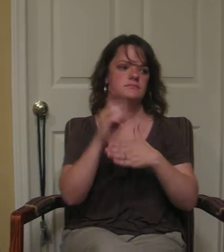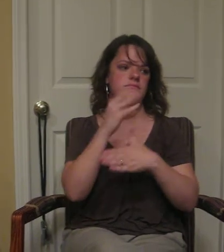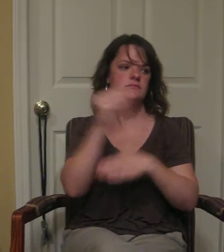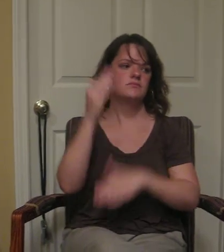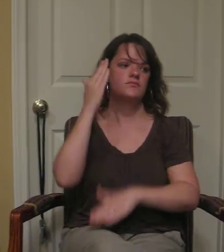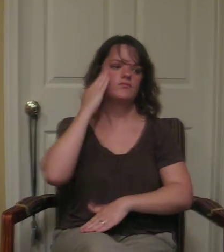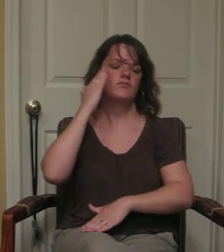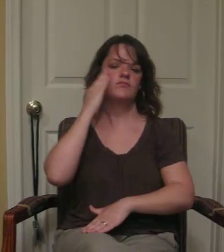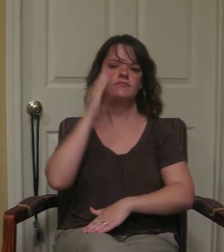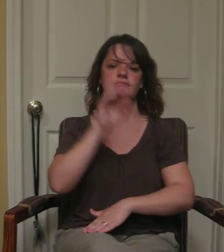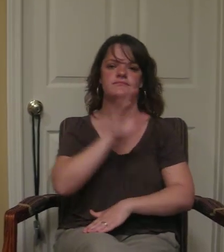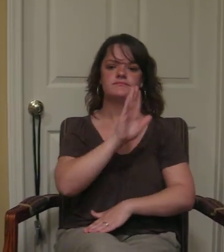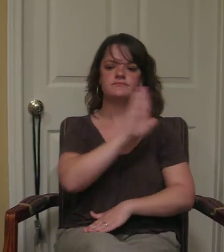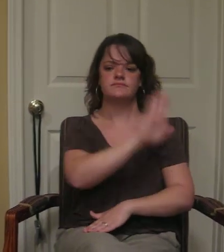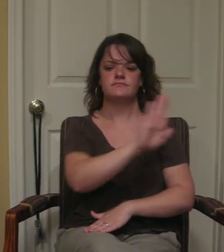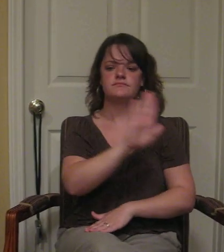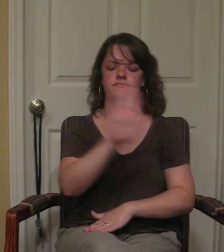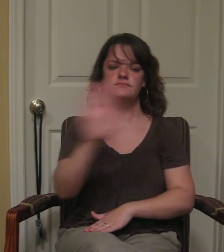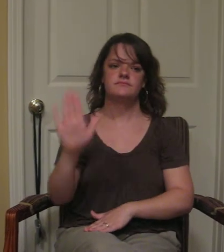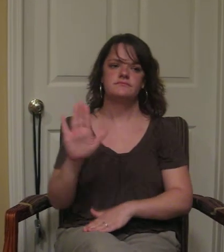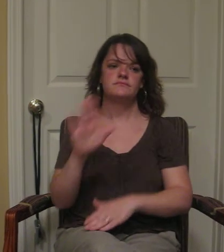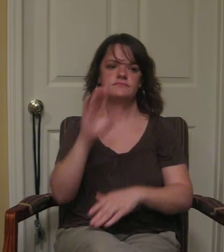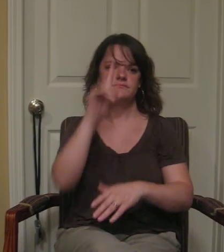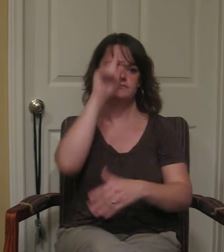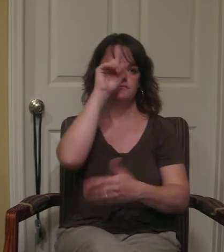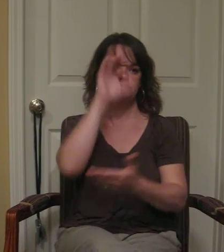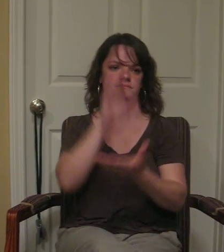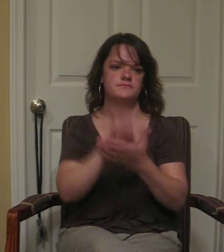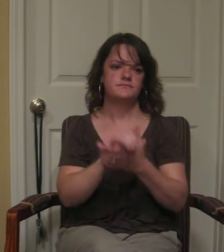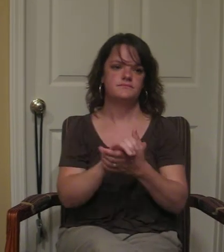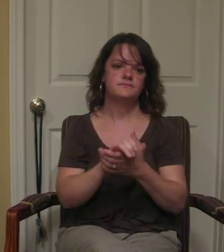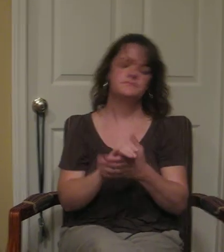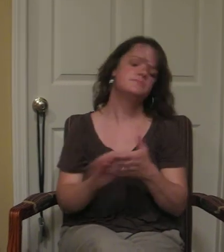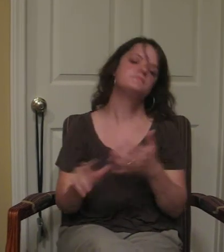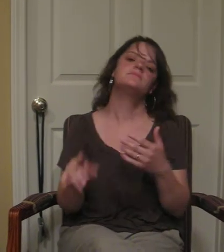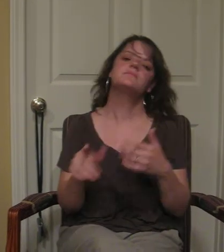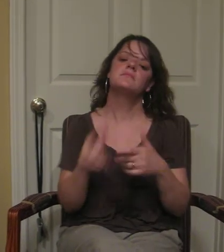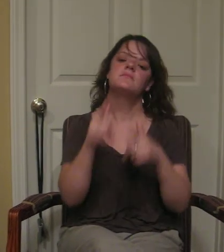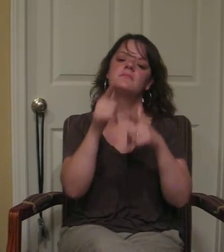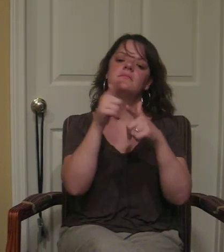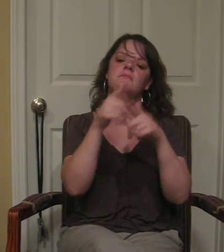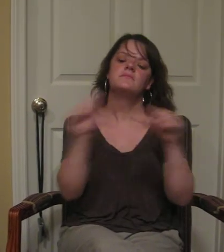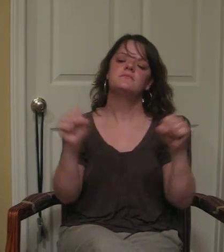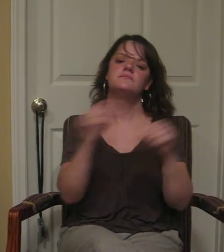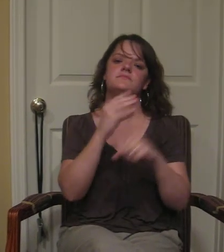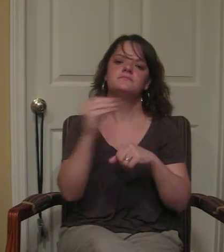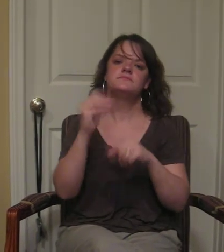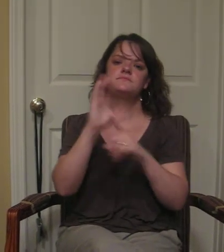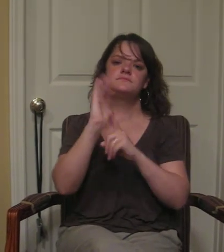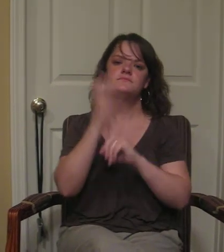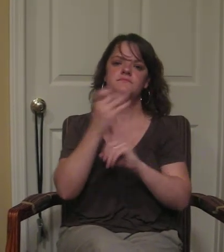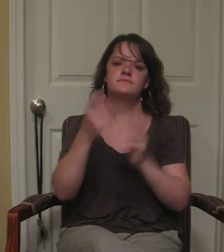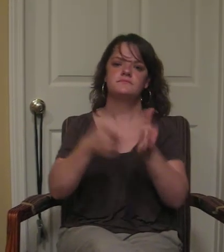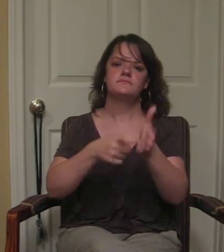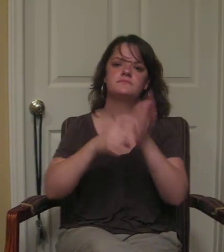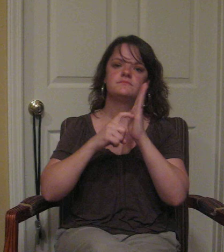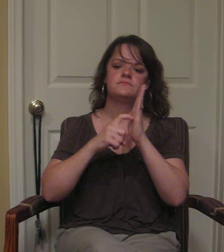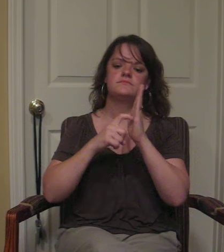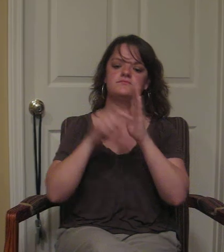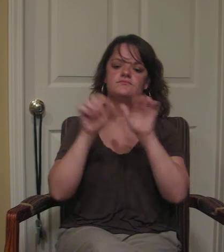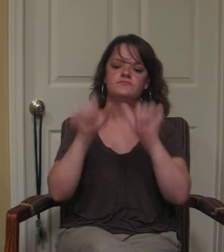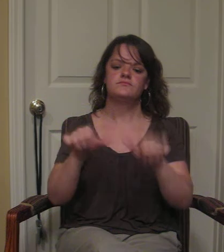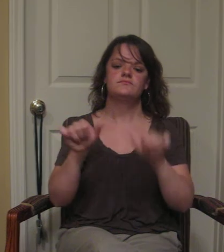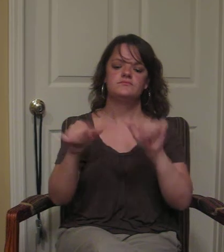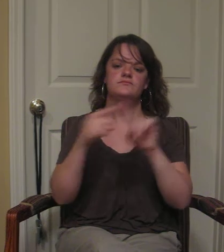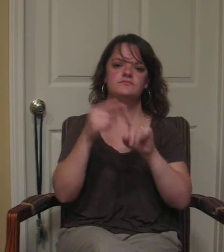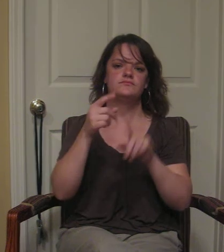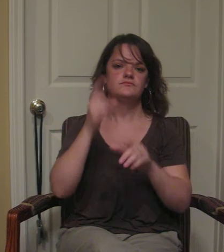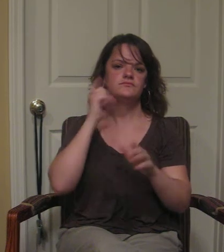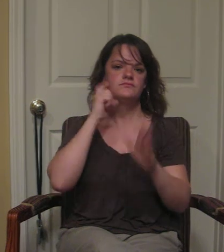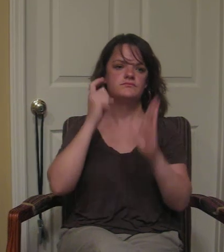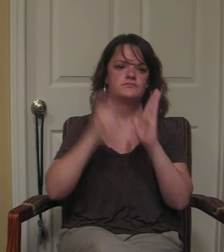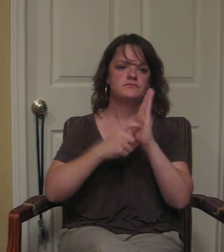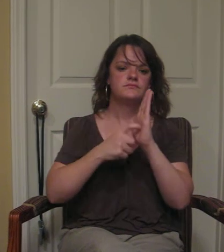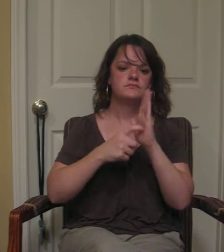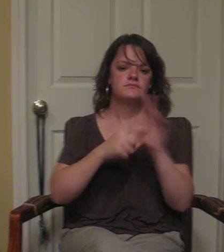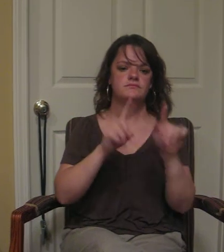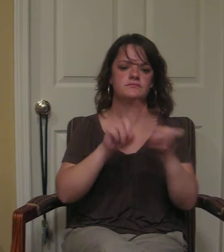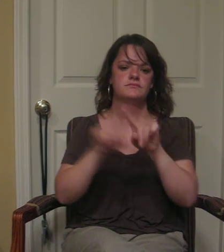beliefs. Linguistic and cultural requirements is the ability to recognize different structures in each language, the